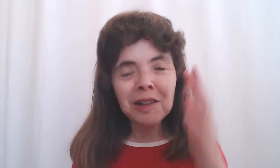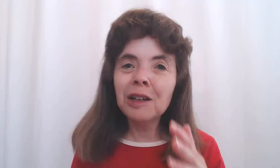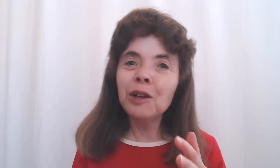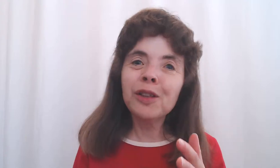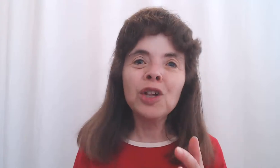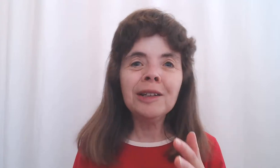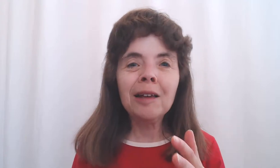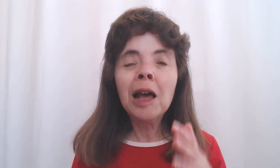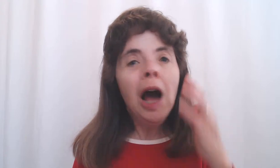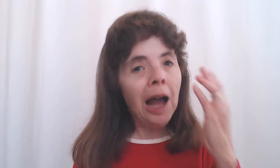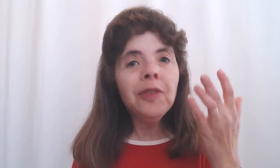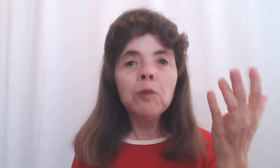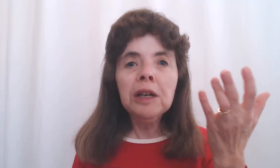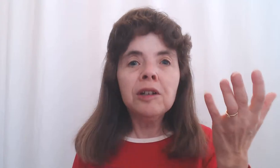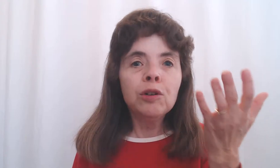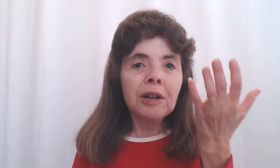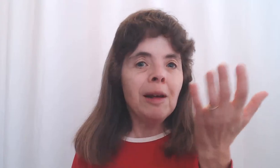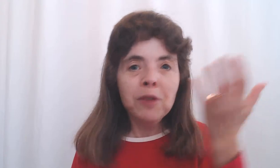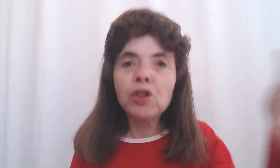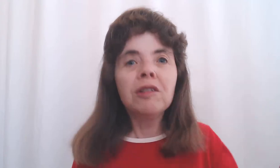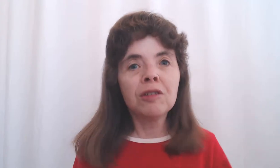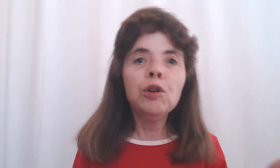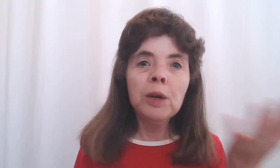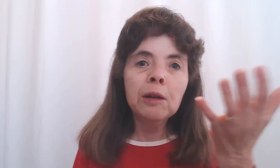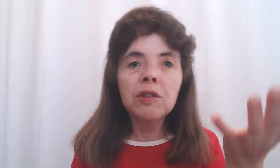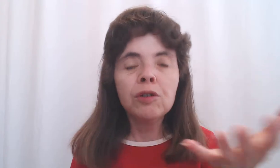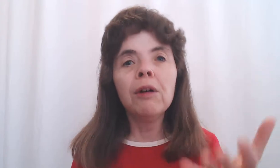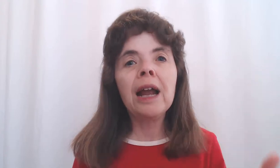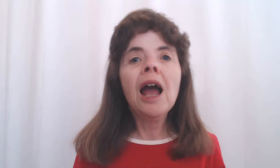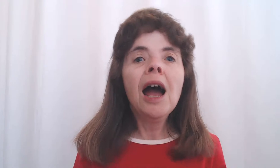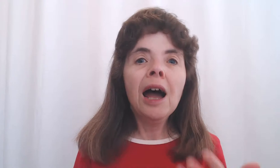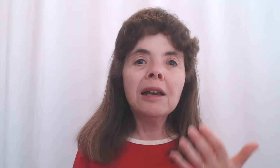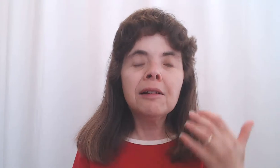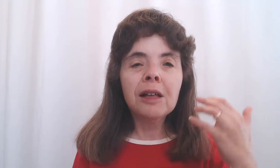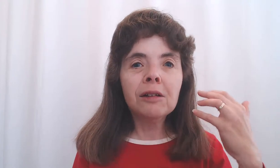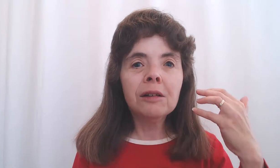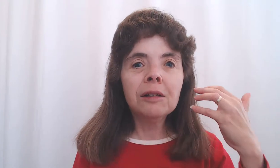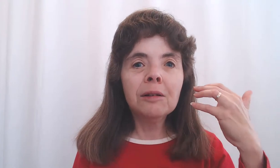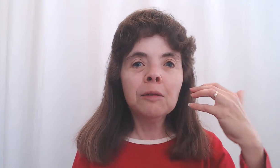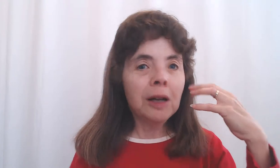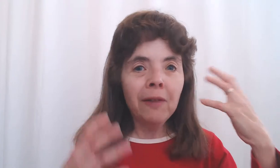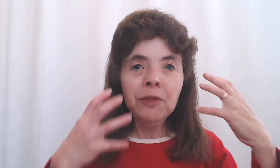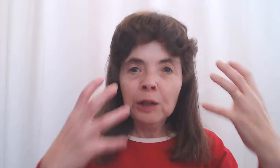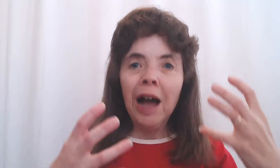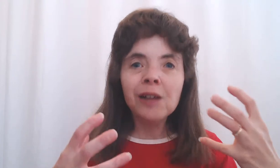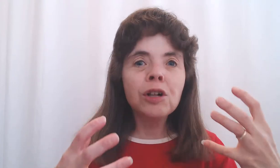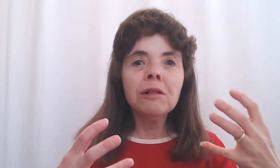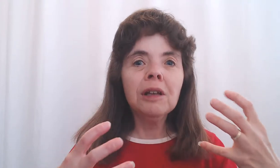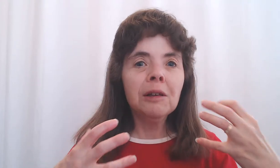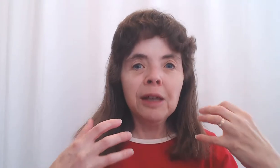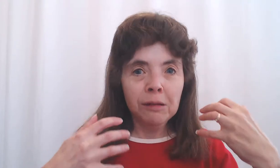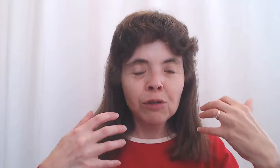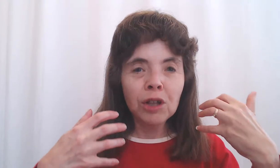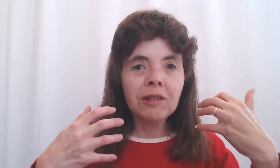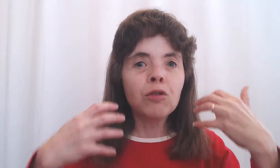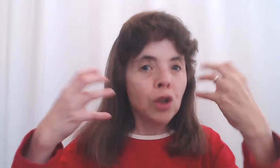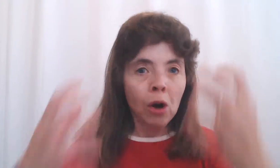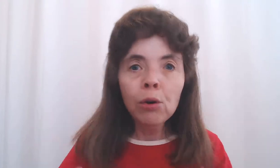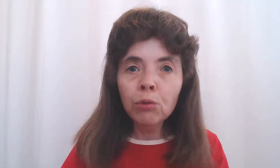sending you to the Gentiles, I think we need to accept that Jesus knew what he was doing. And that, again, theologically that Jesus chose